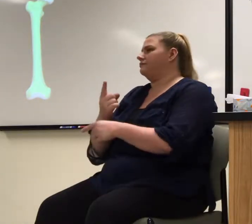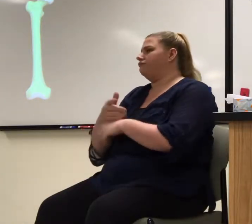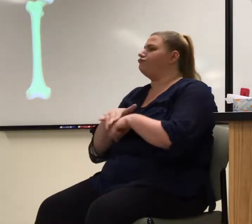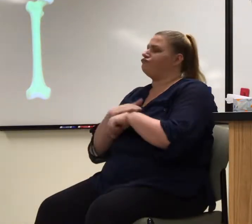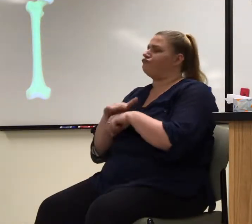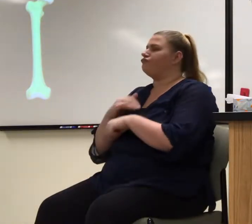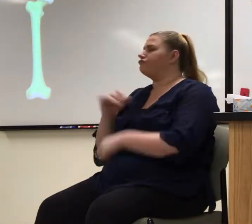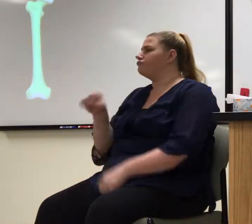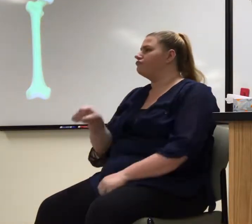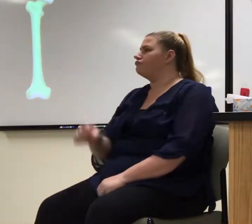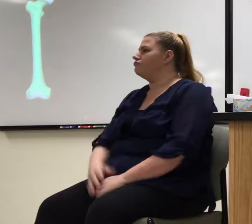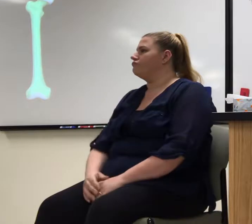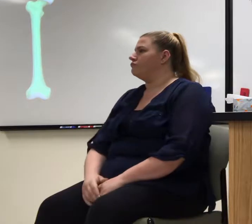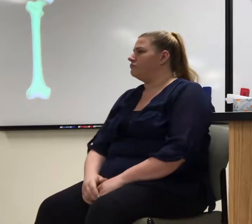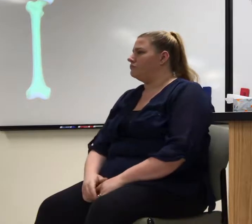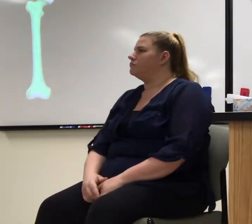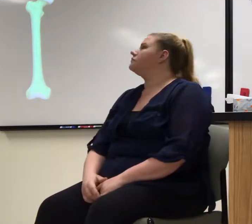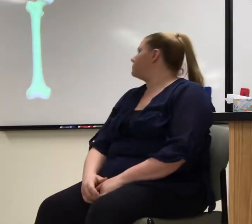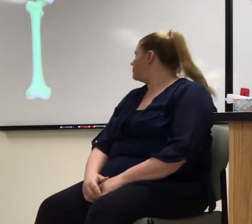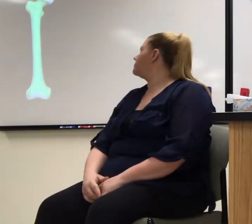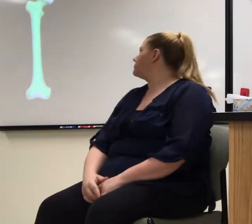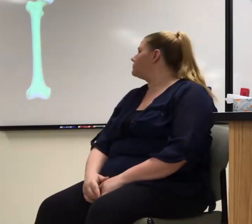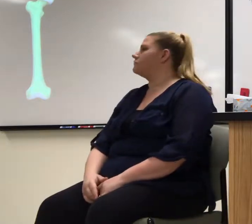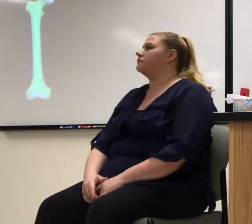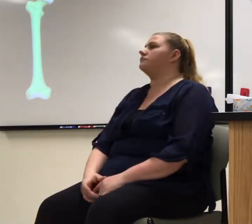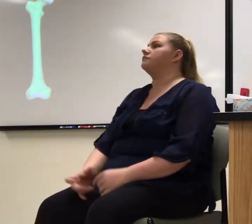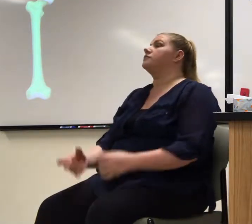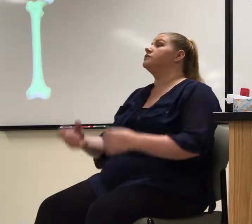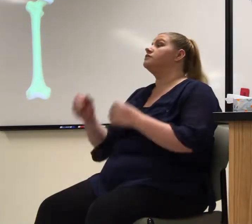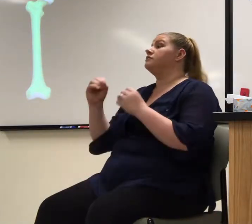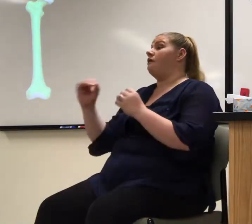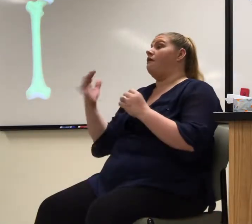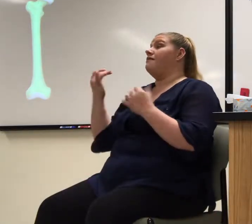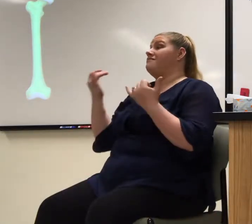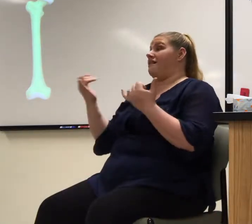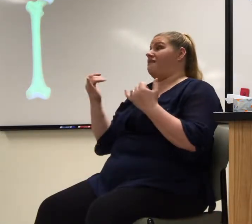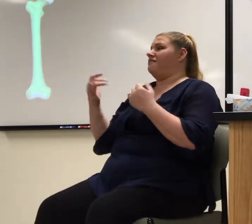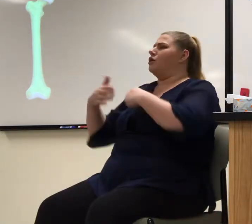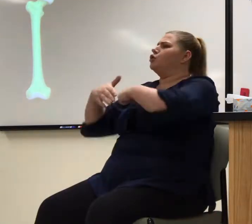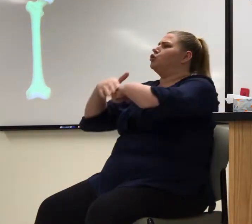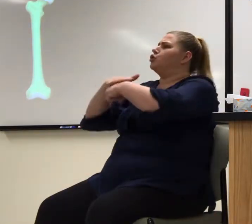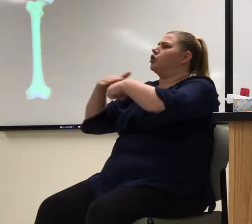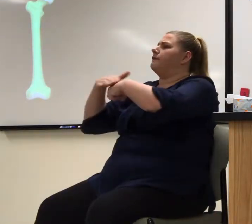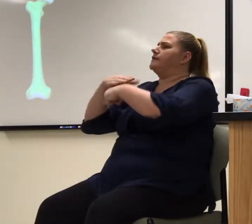I'll show you the surface features using the coloring pages I provided.